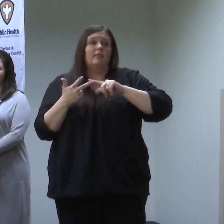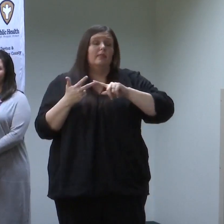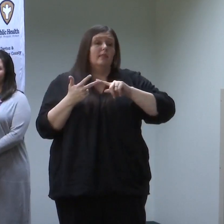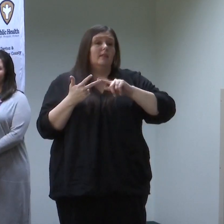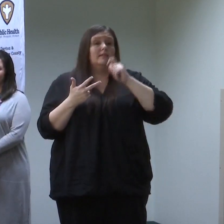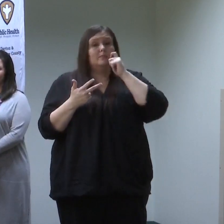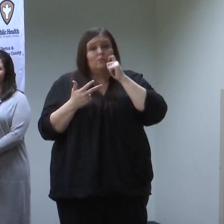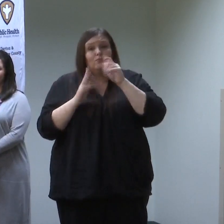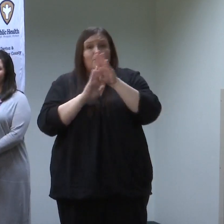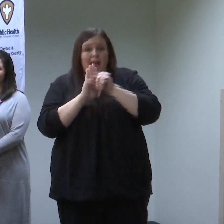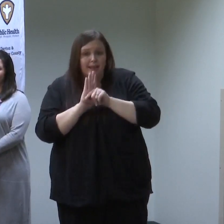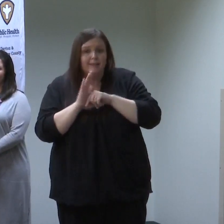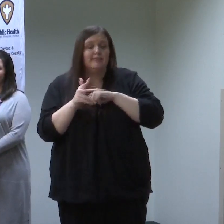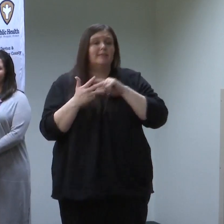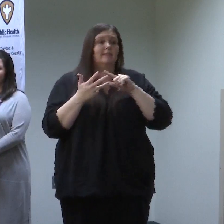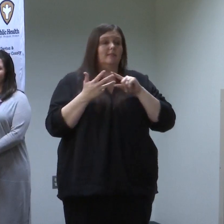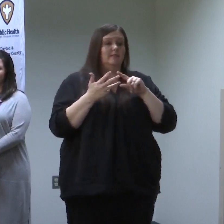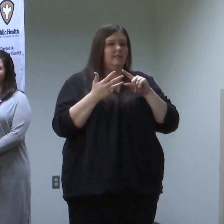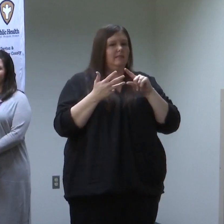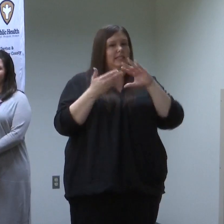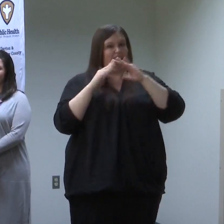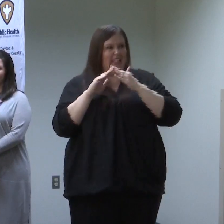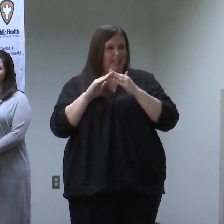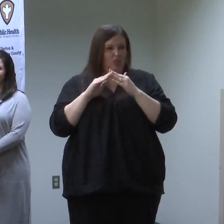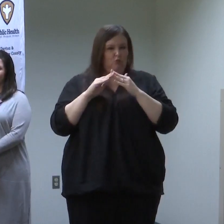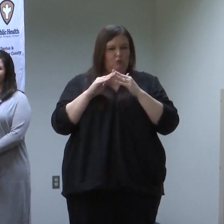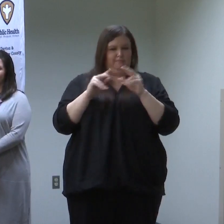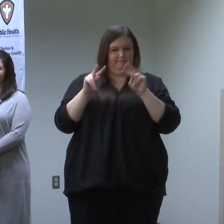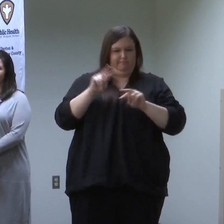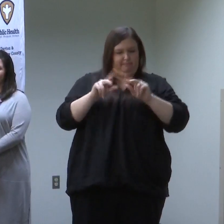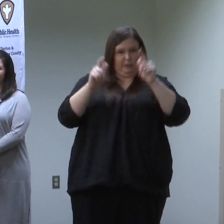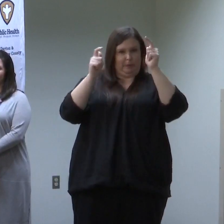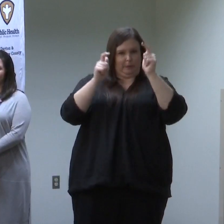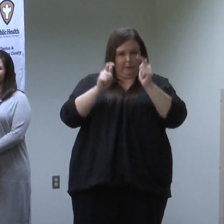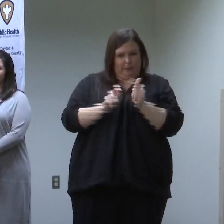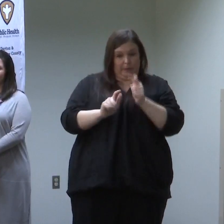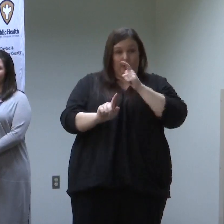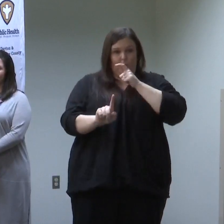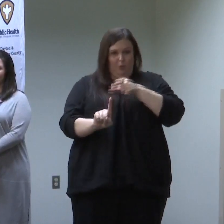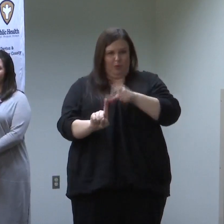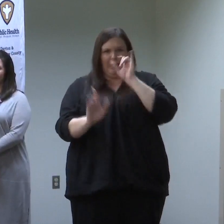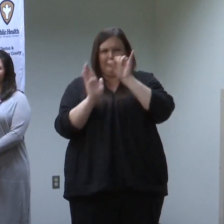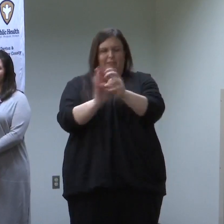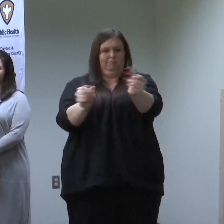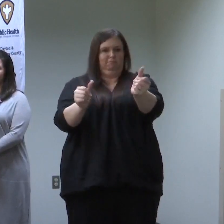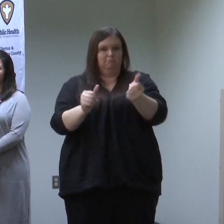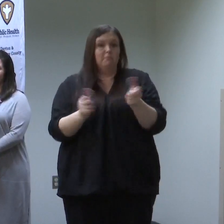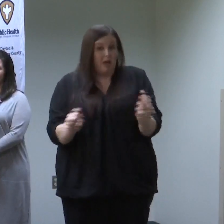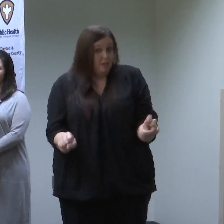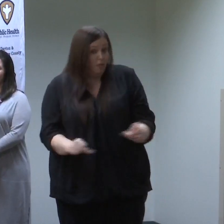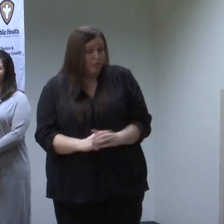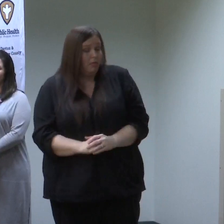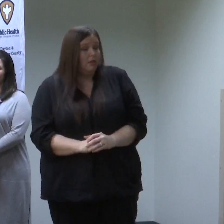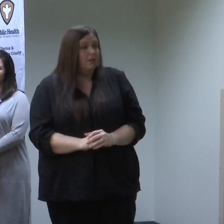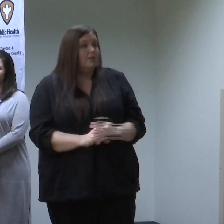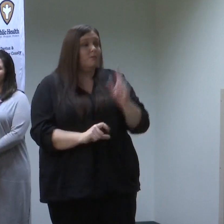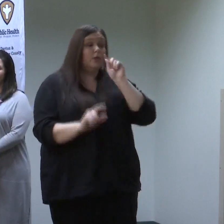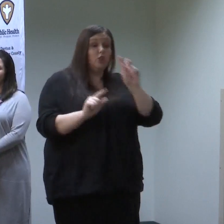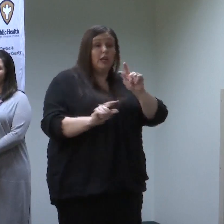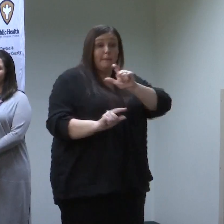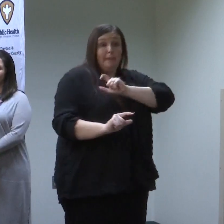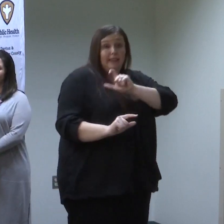race, and city, you can narrow things down pretty carefully, okay? If you look at police runs or other sorts of